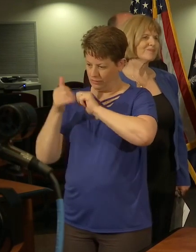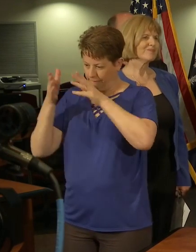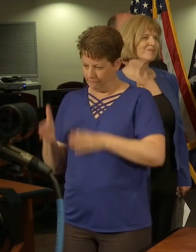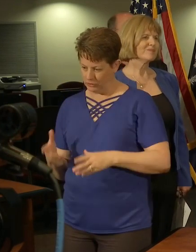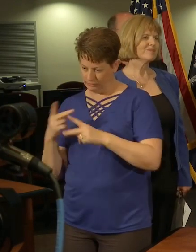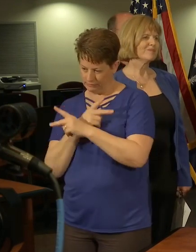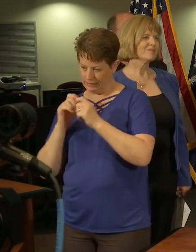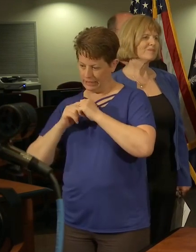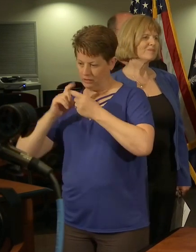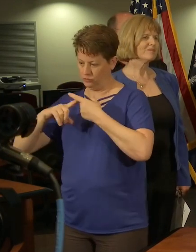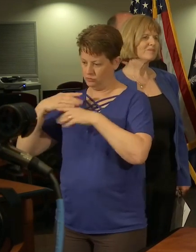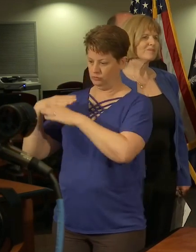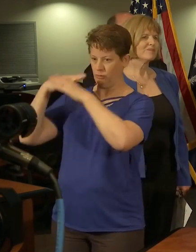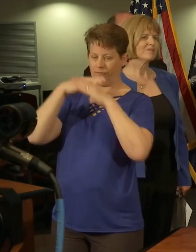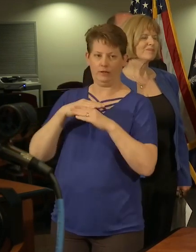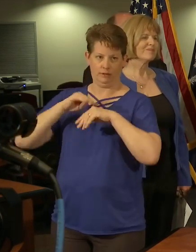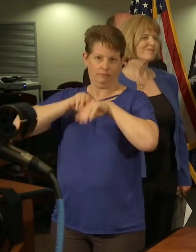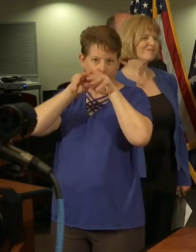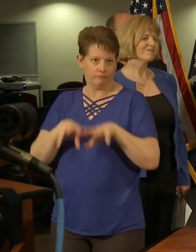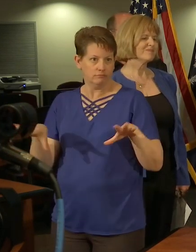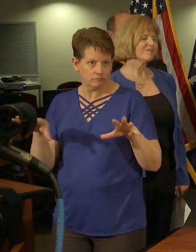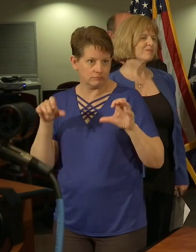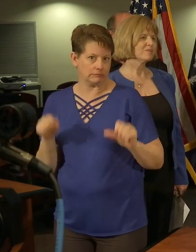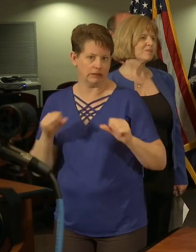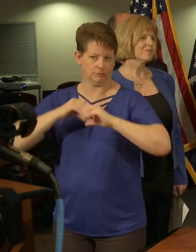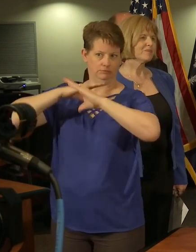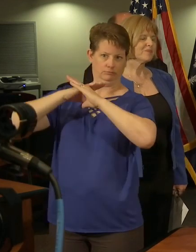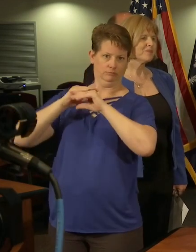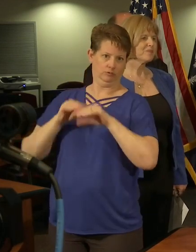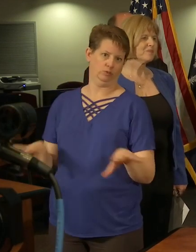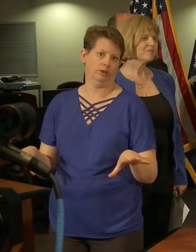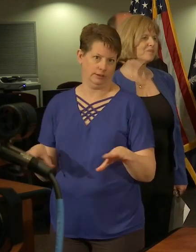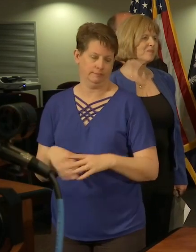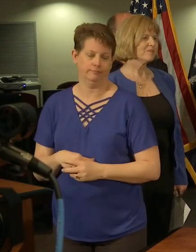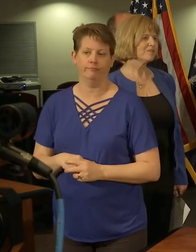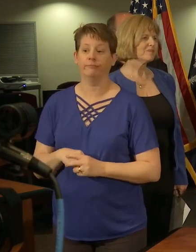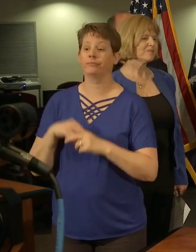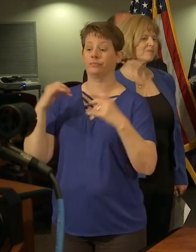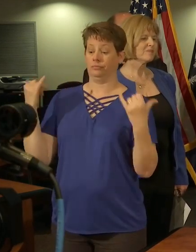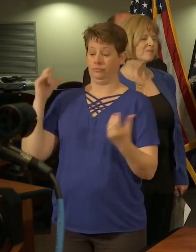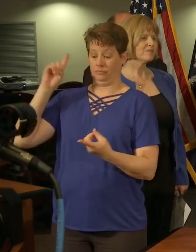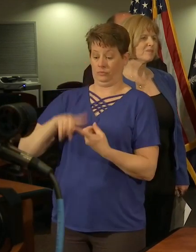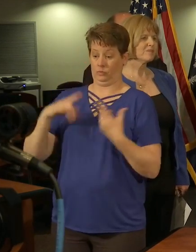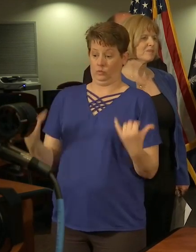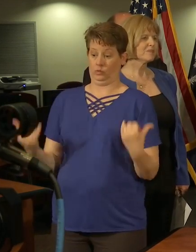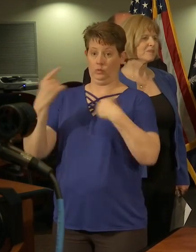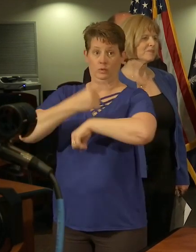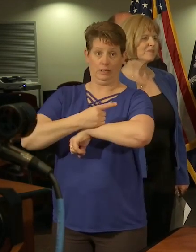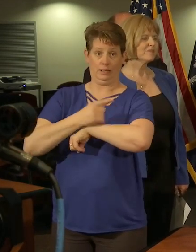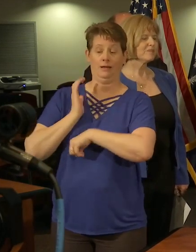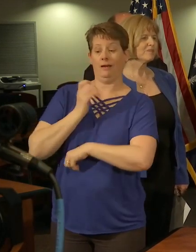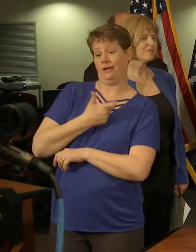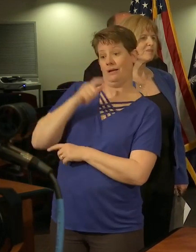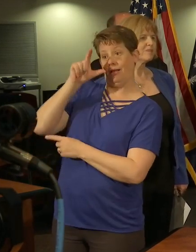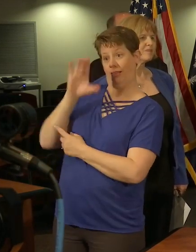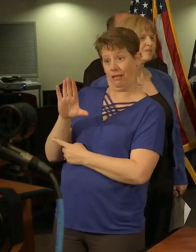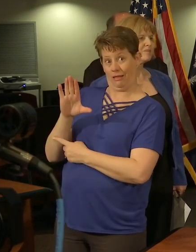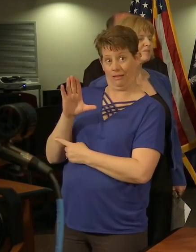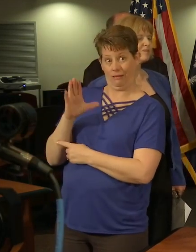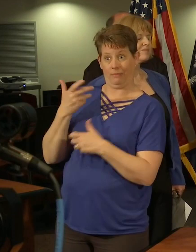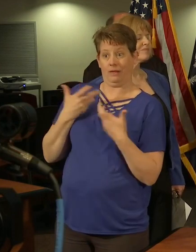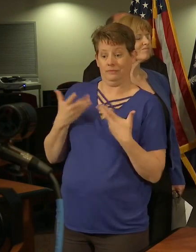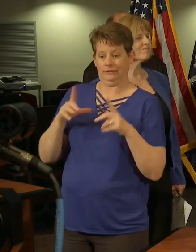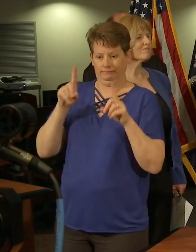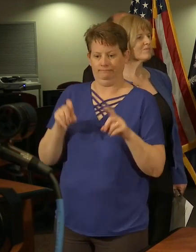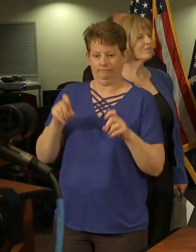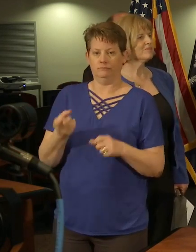about infection control measures to prevent possible spread. To date, DHEC's Public Health Laboratory